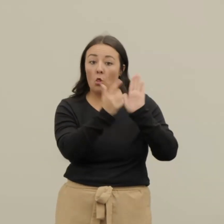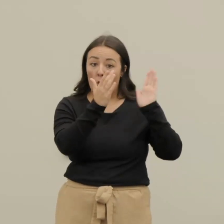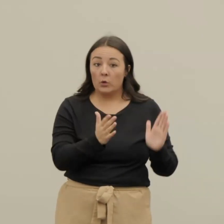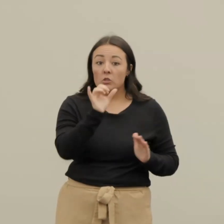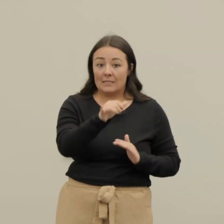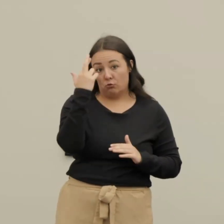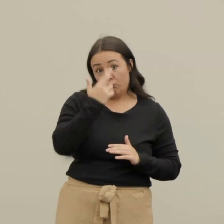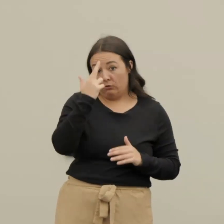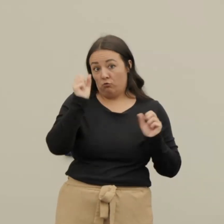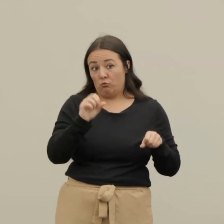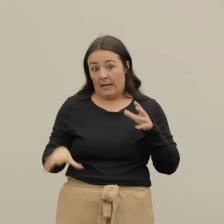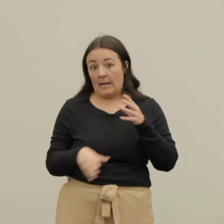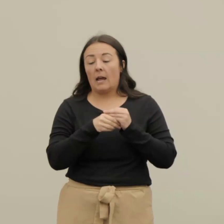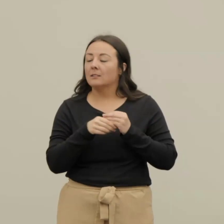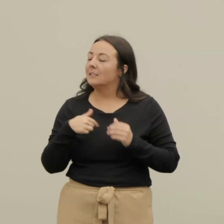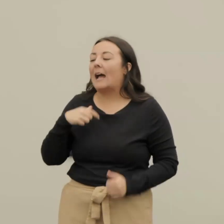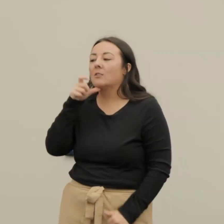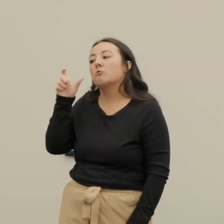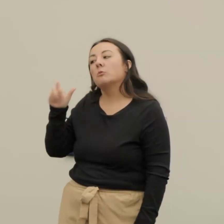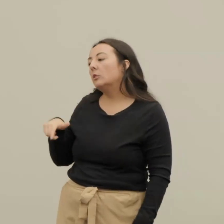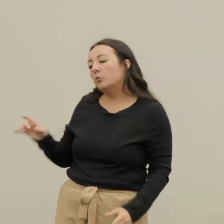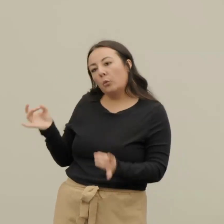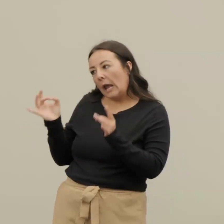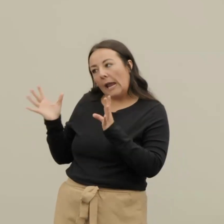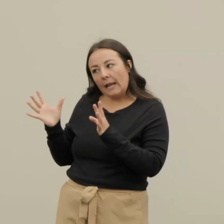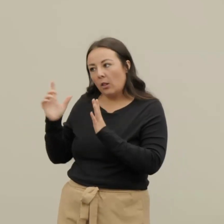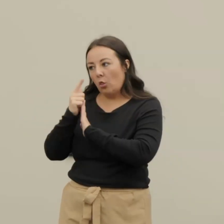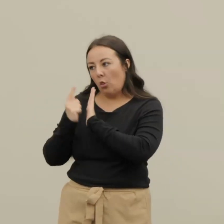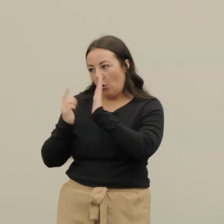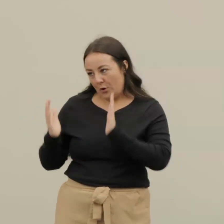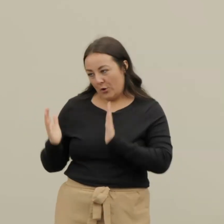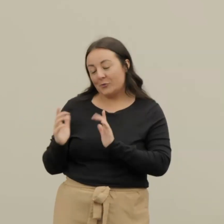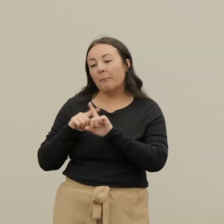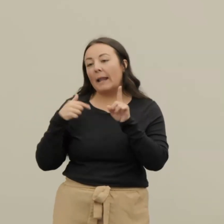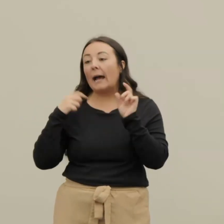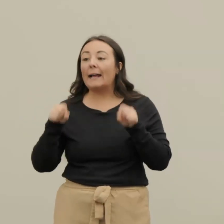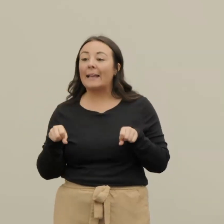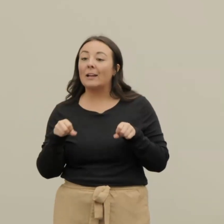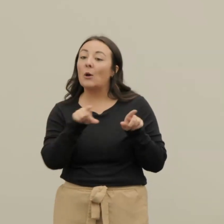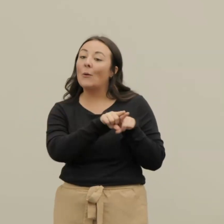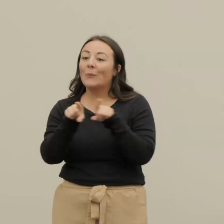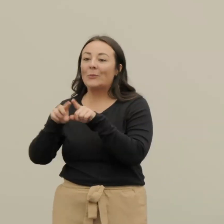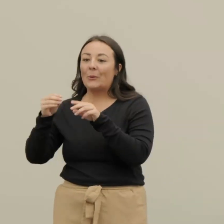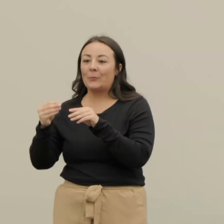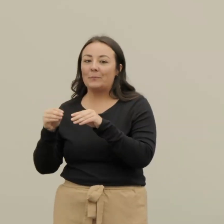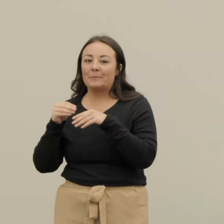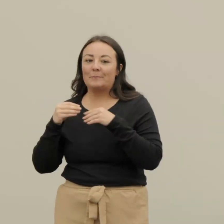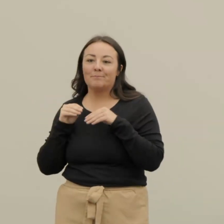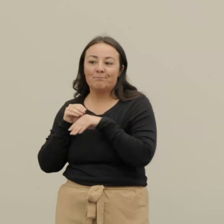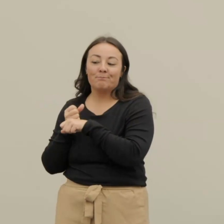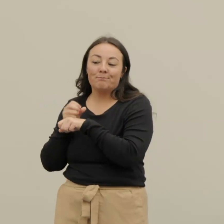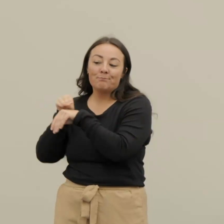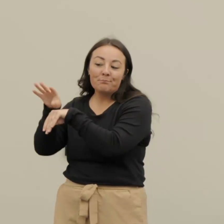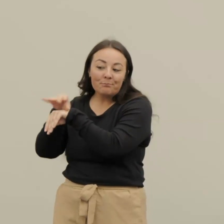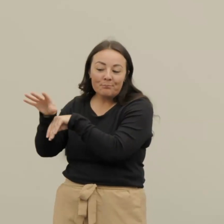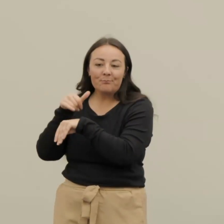fully. I don't need to hate lawyers, but I can also inspire lawyers to